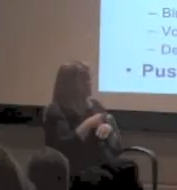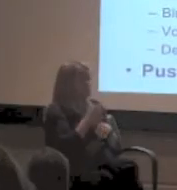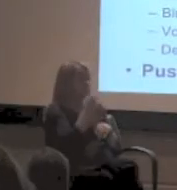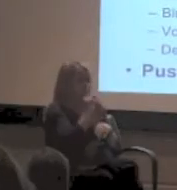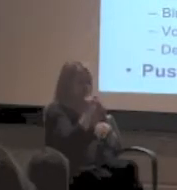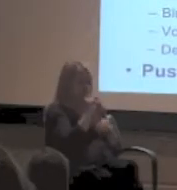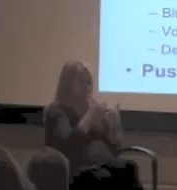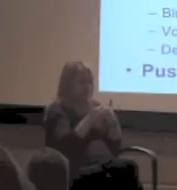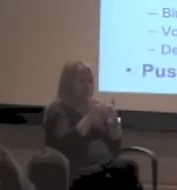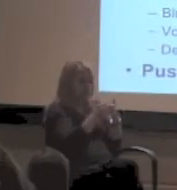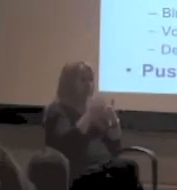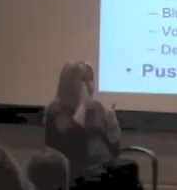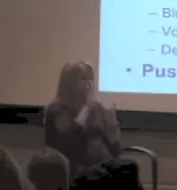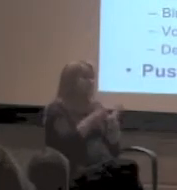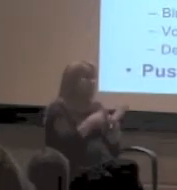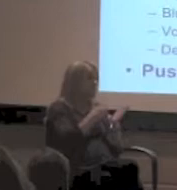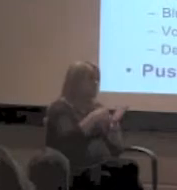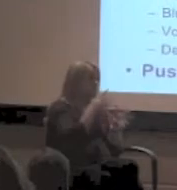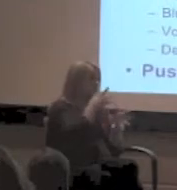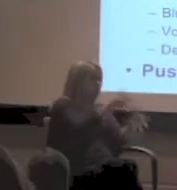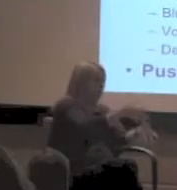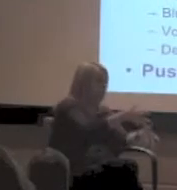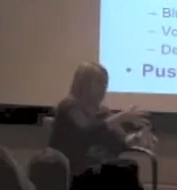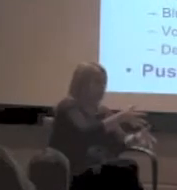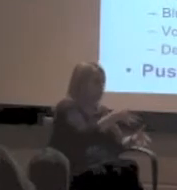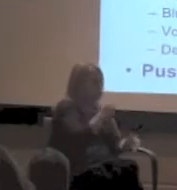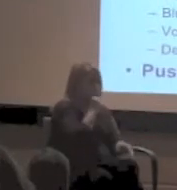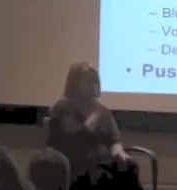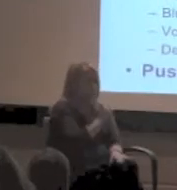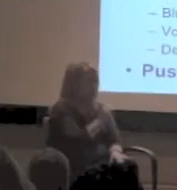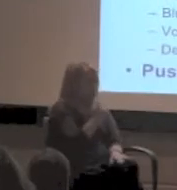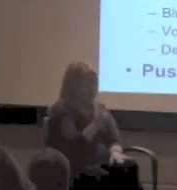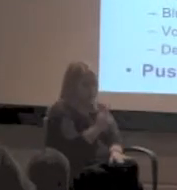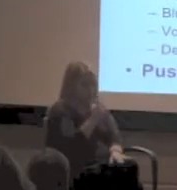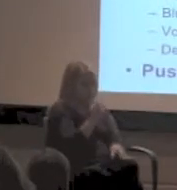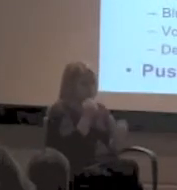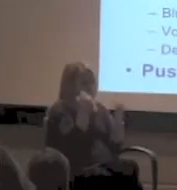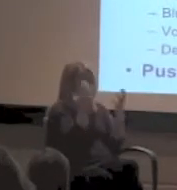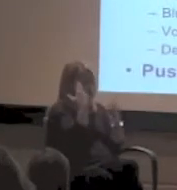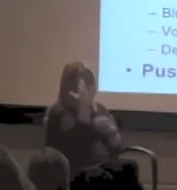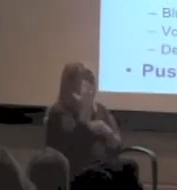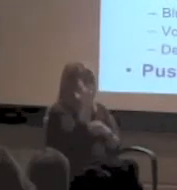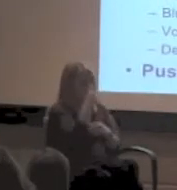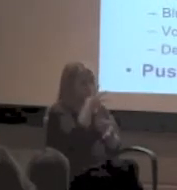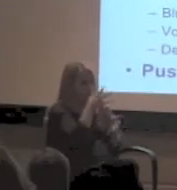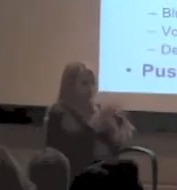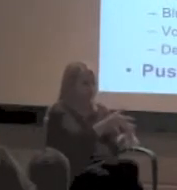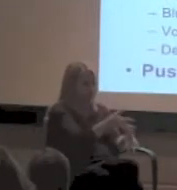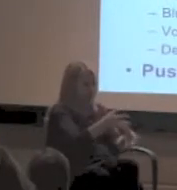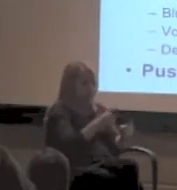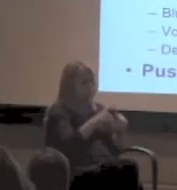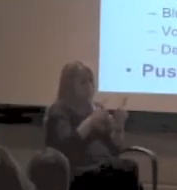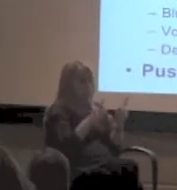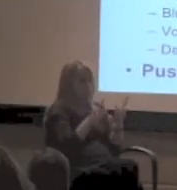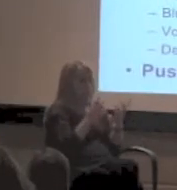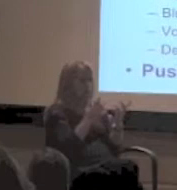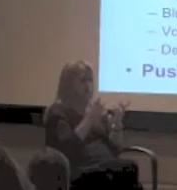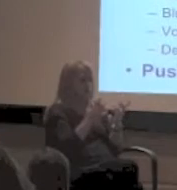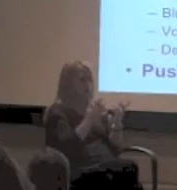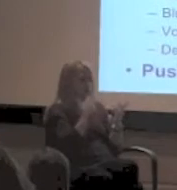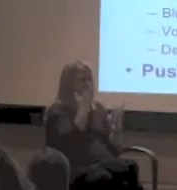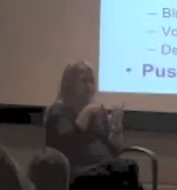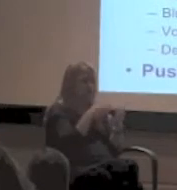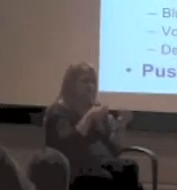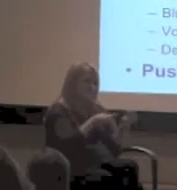end, babies can sometimes vomit, but rarely. There's a million reasons for a baby to vomit. And then poor feeding,